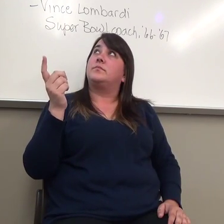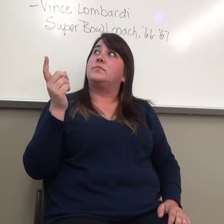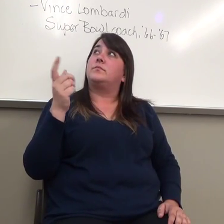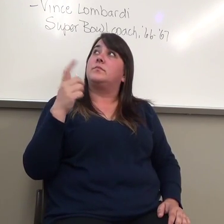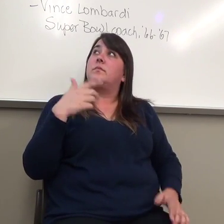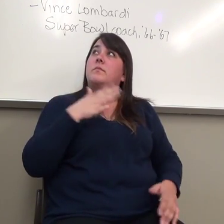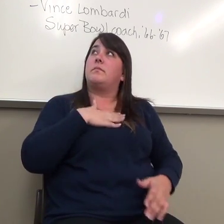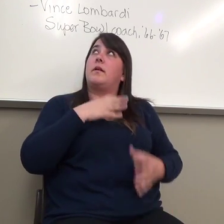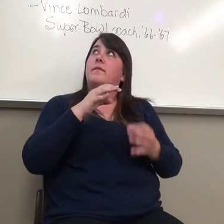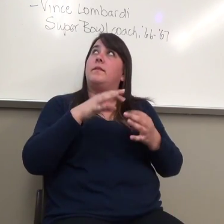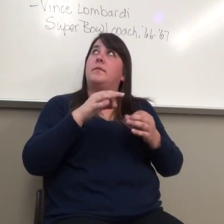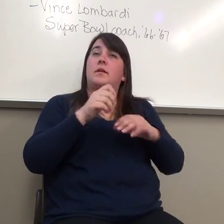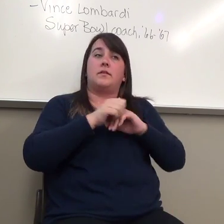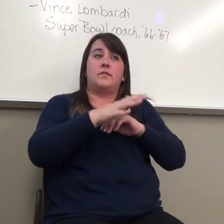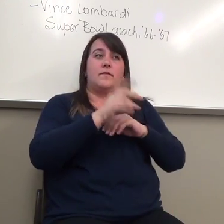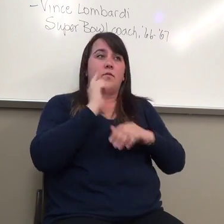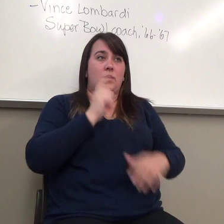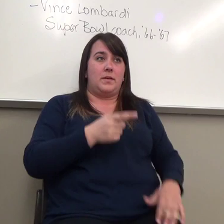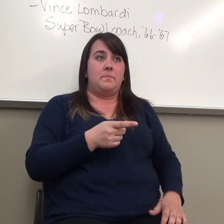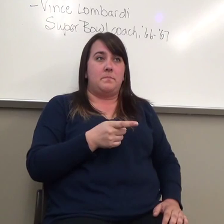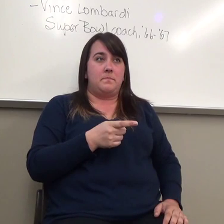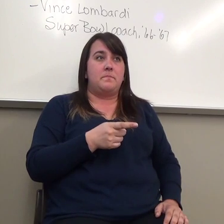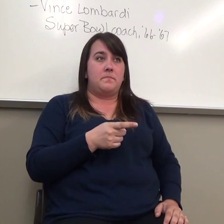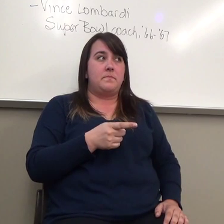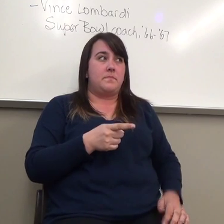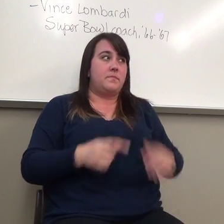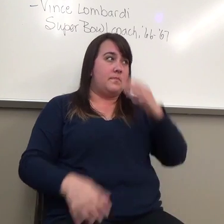to him. Okay.